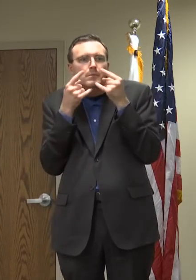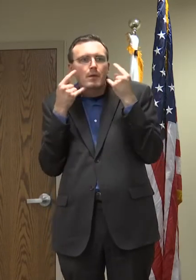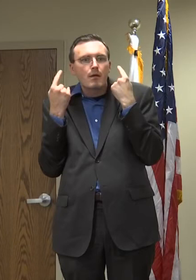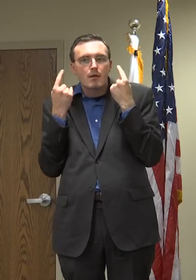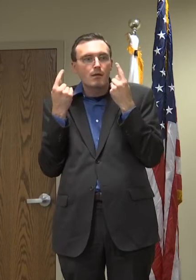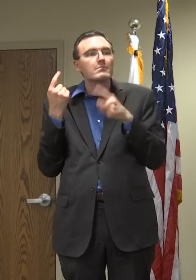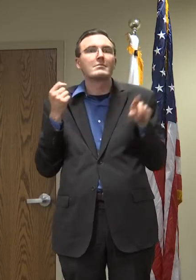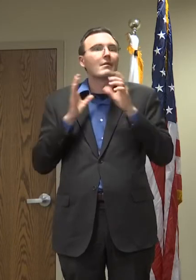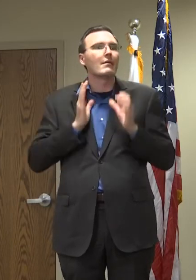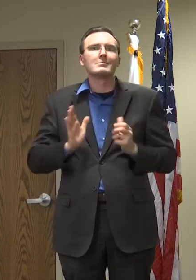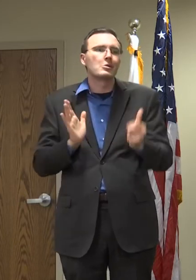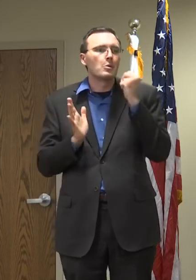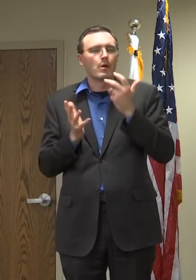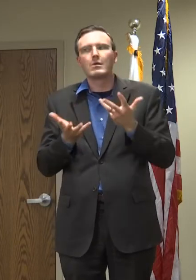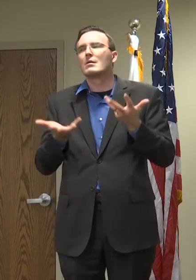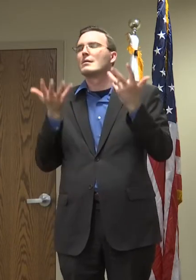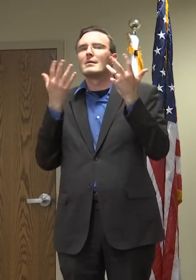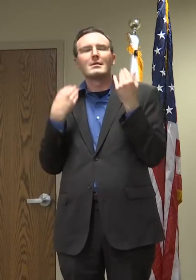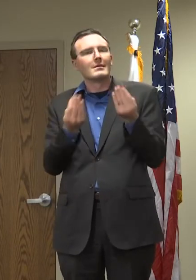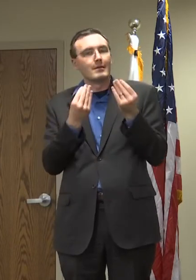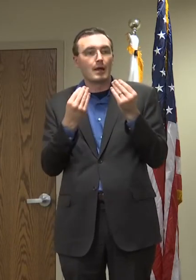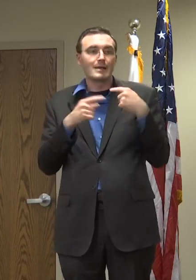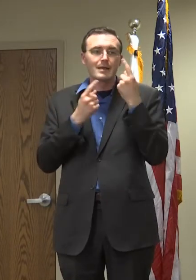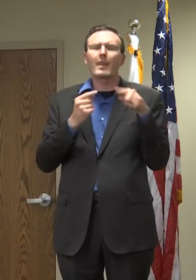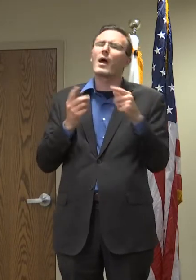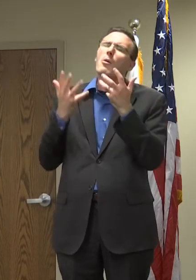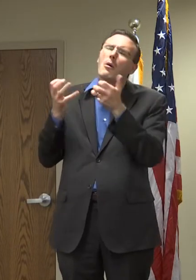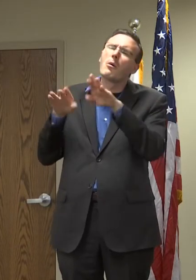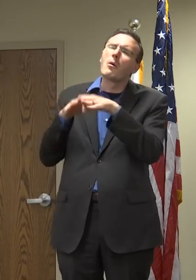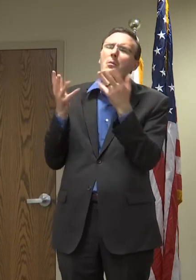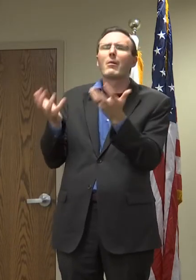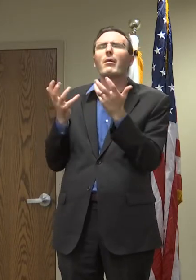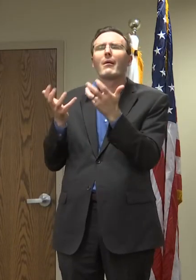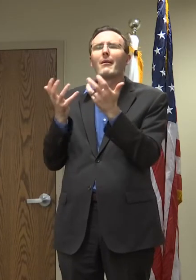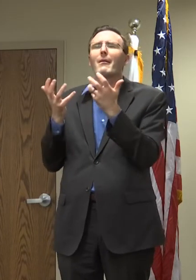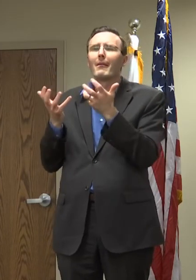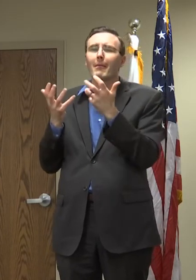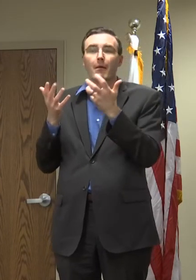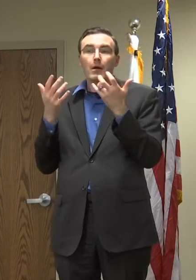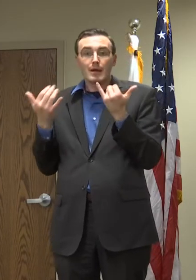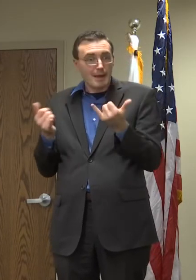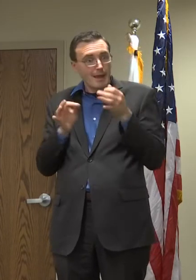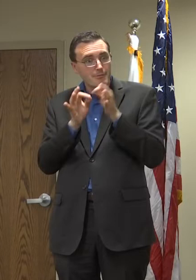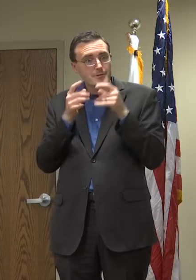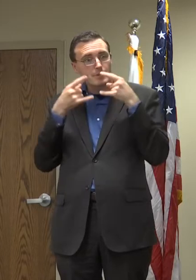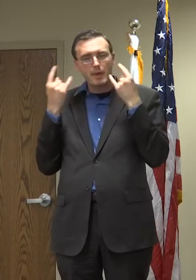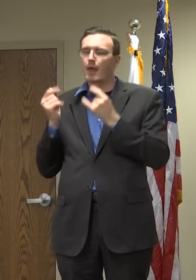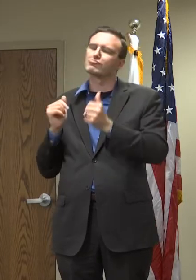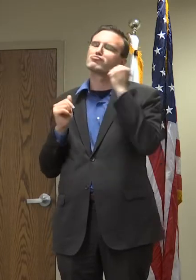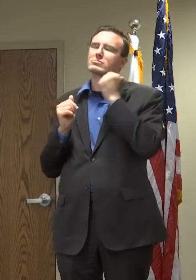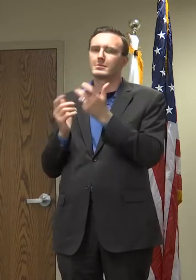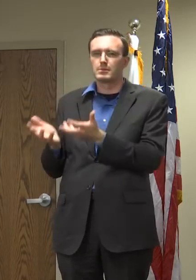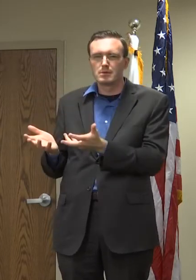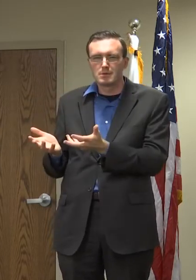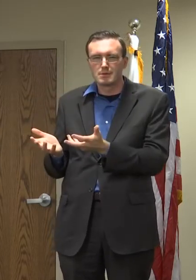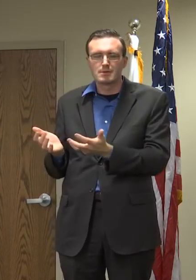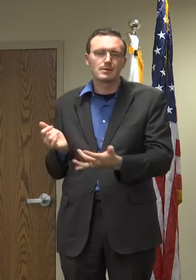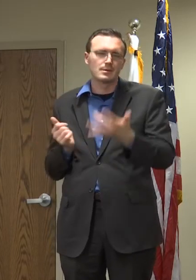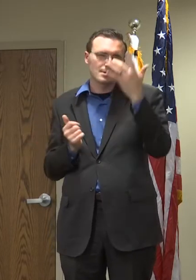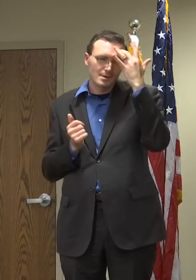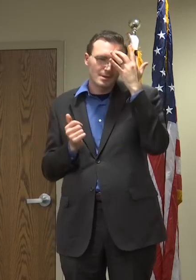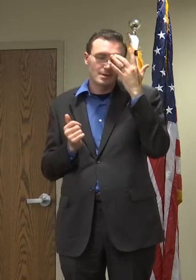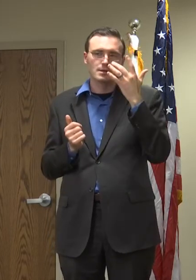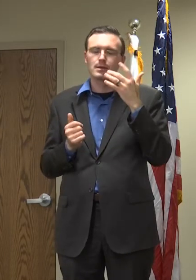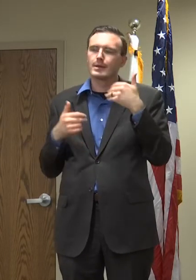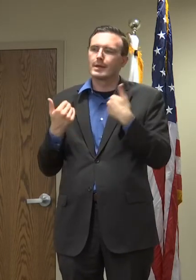and customers not doing those basic things. I think it would be devastating to those business owners, especially the small locally